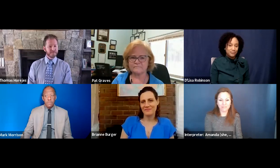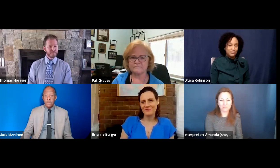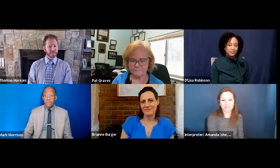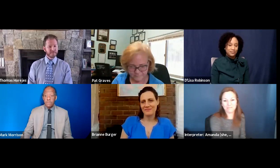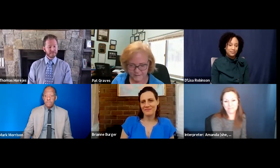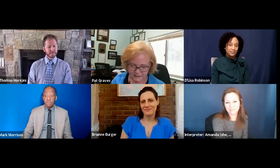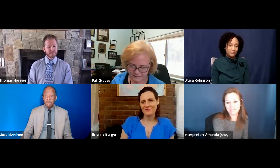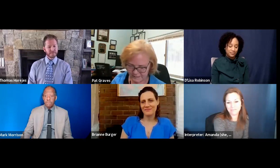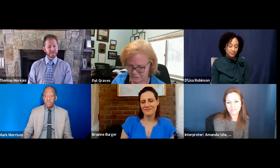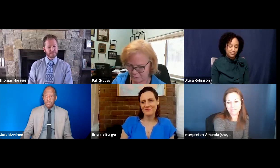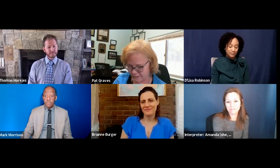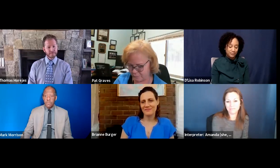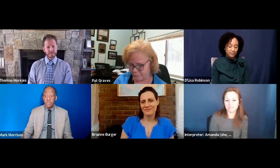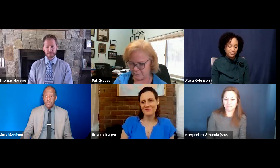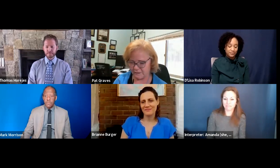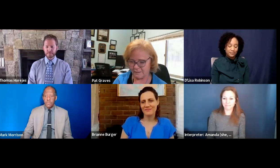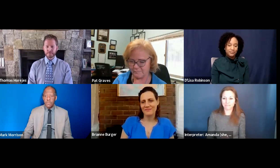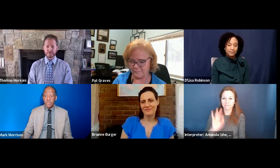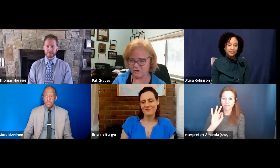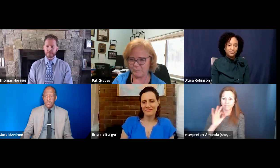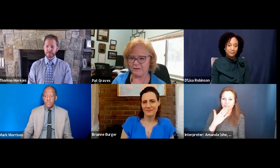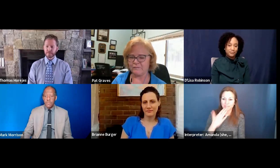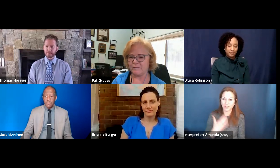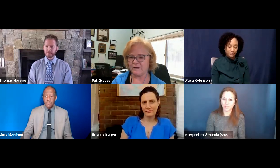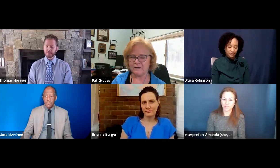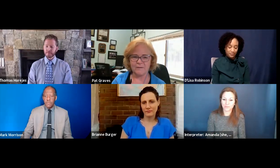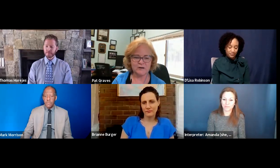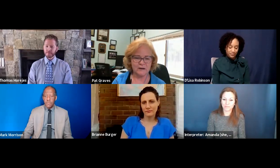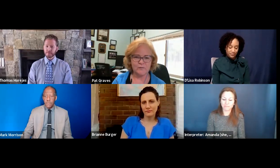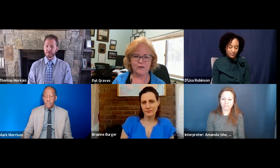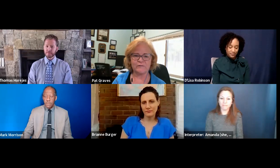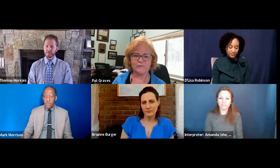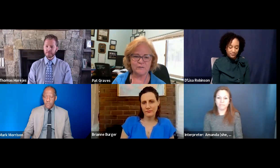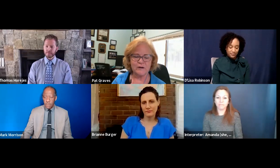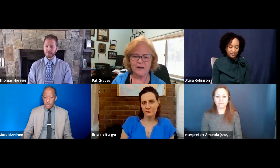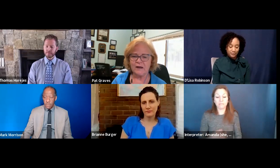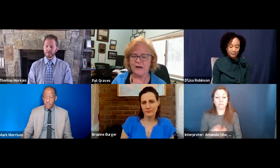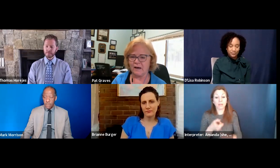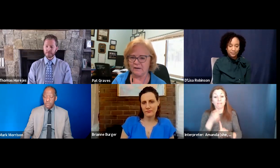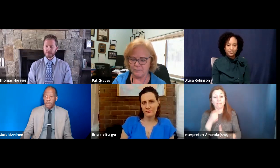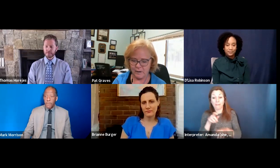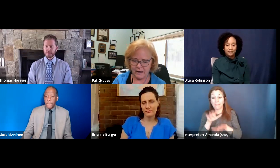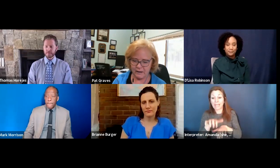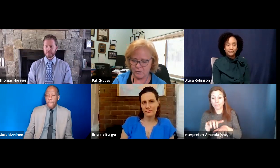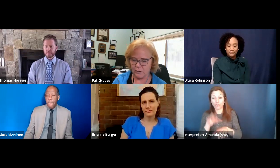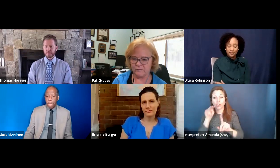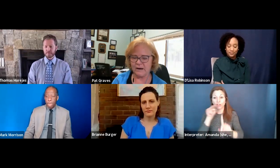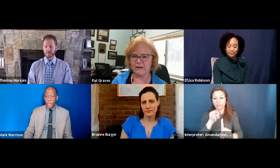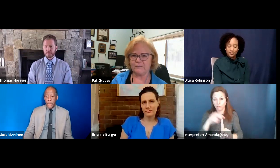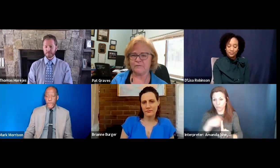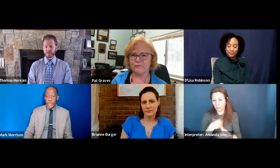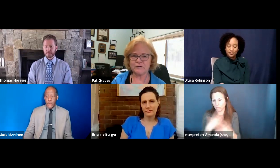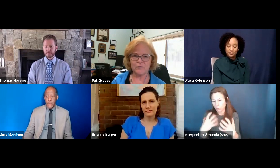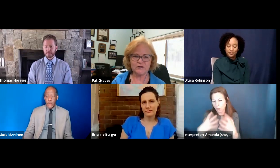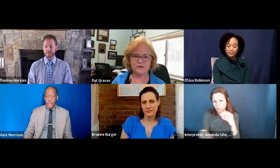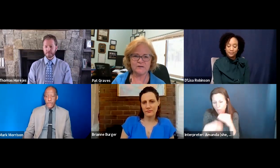Pat. Thank you. I will jump in from the captioning point of view. And one of